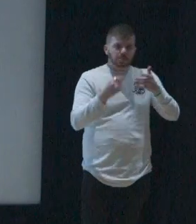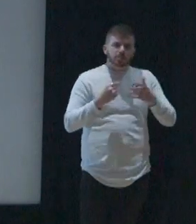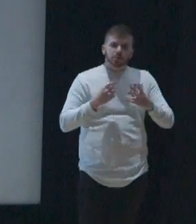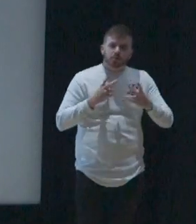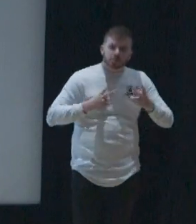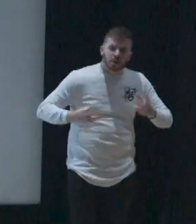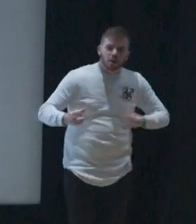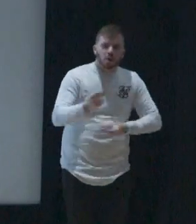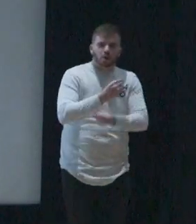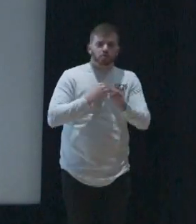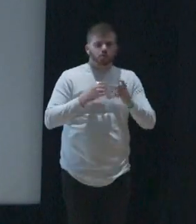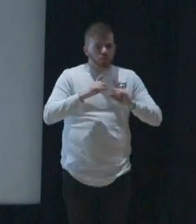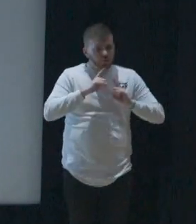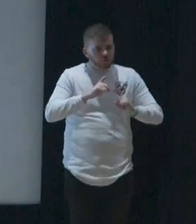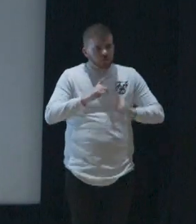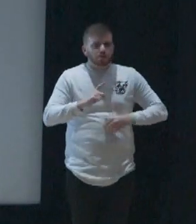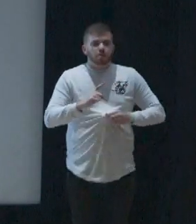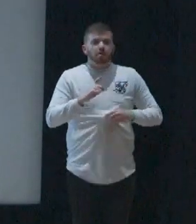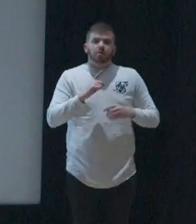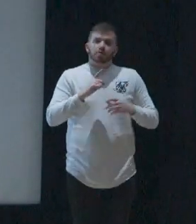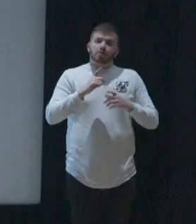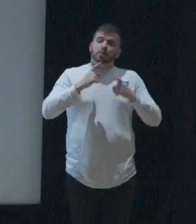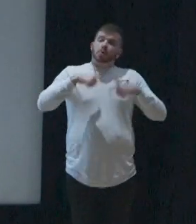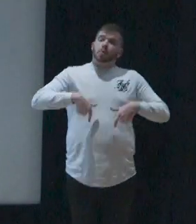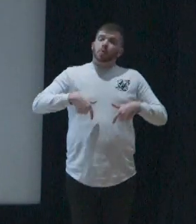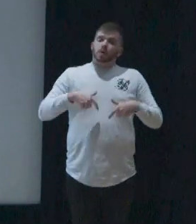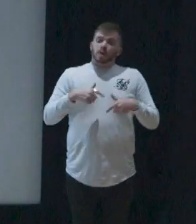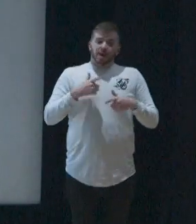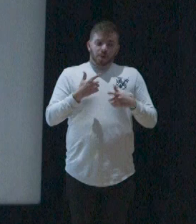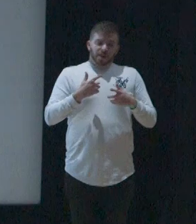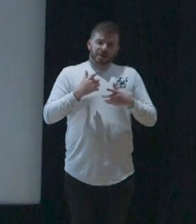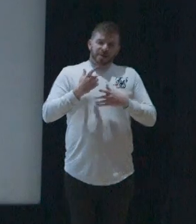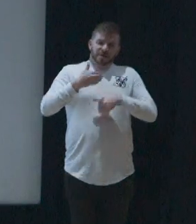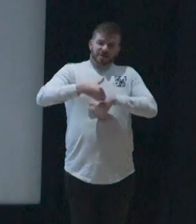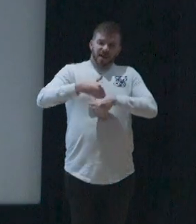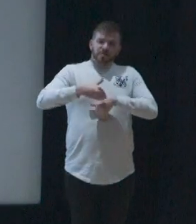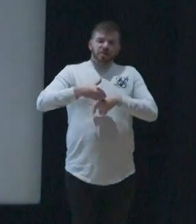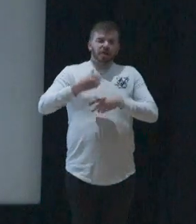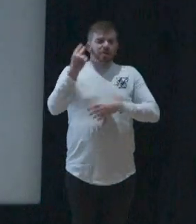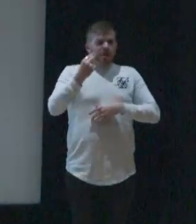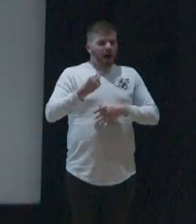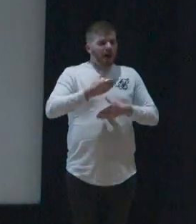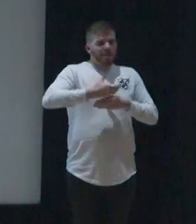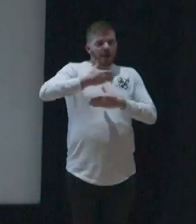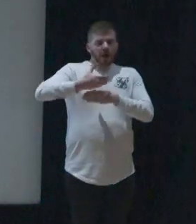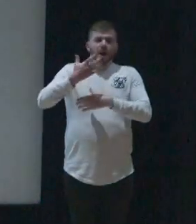dialogues, tutorials and lore, and talk about how these reflect the design pillars that were laid down at the game's inception.